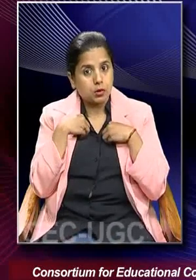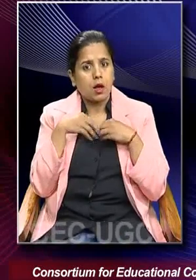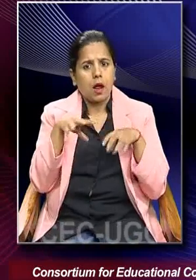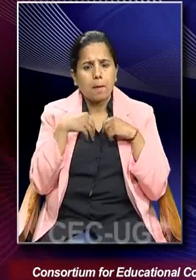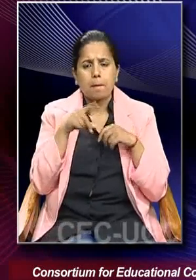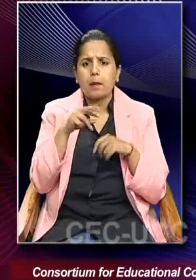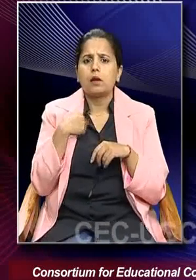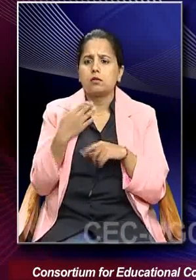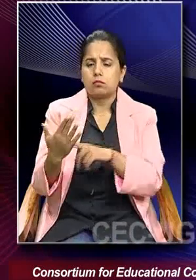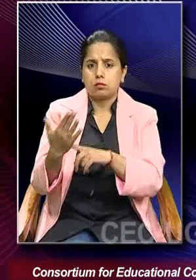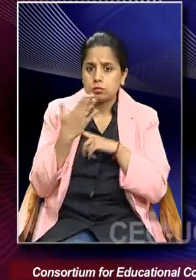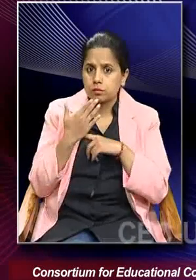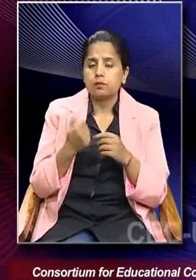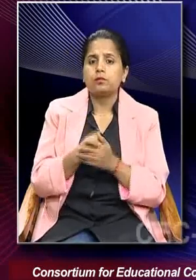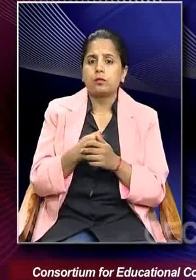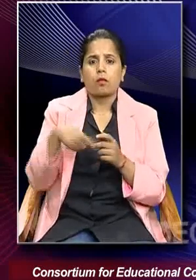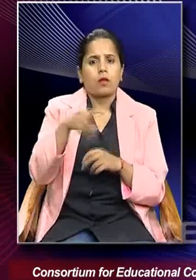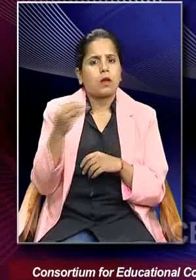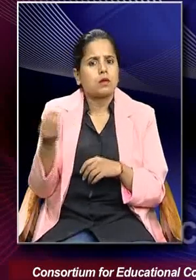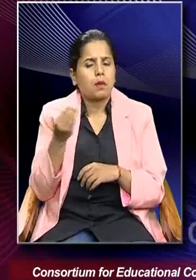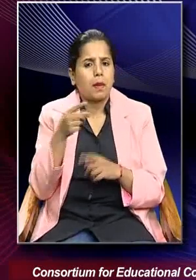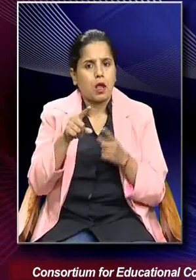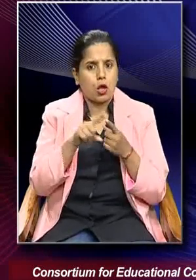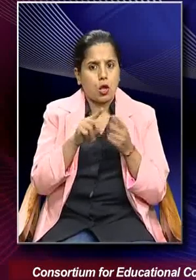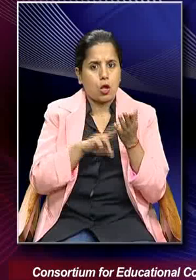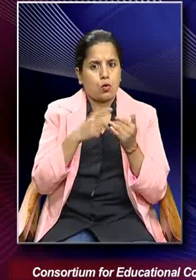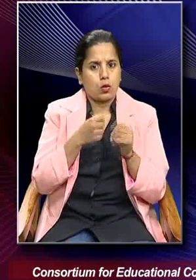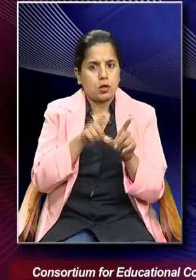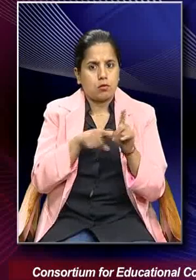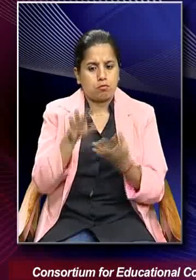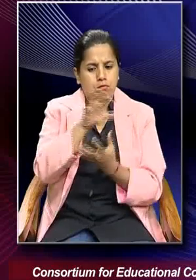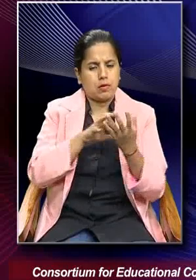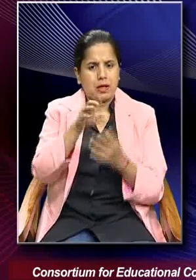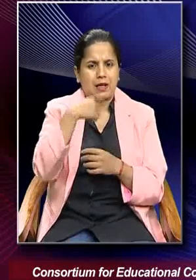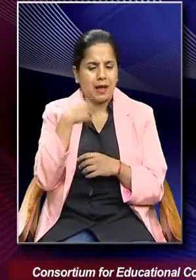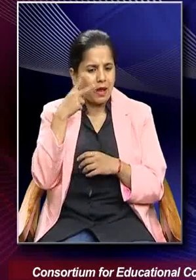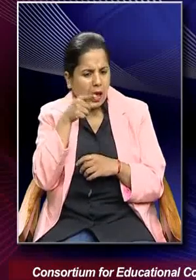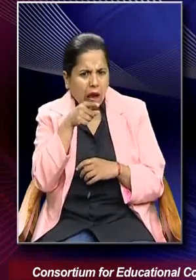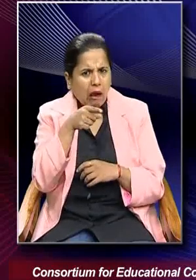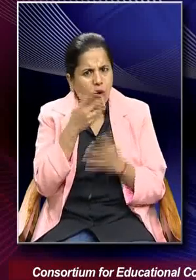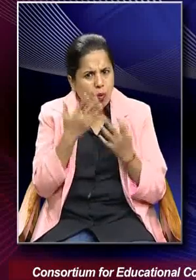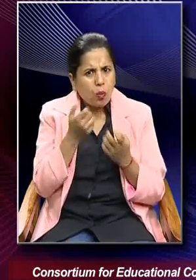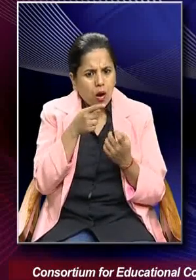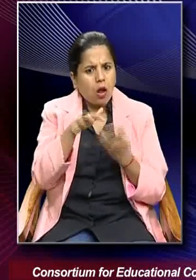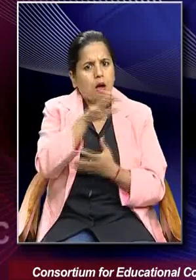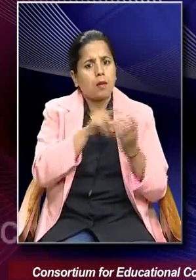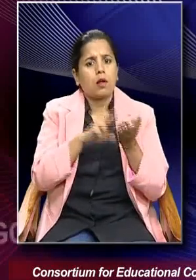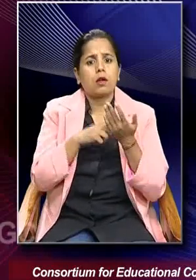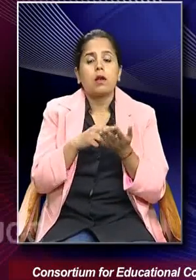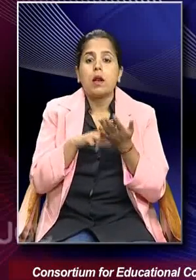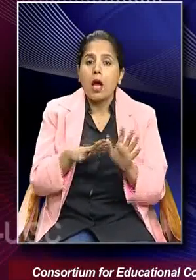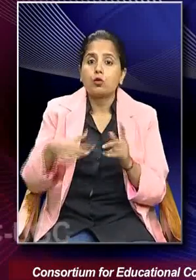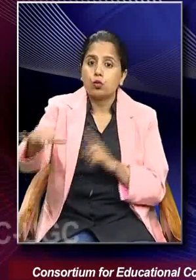you that the kind of energy mix you are looking at is environmentally